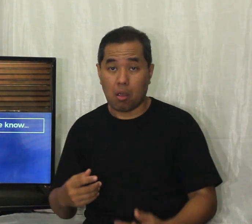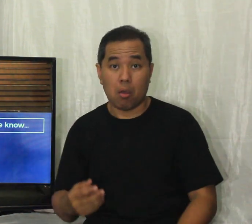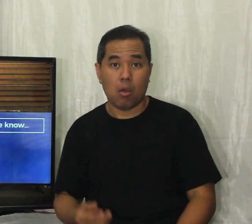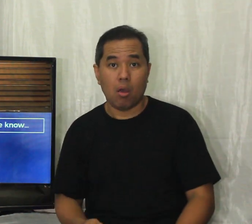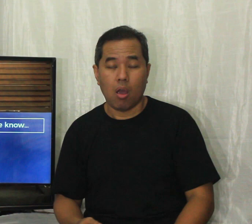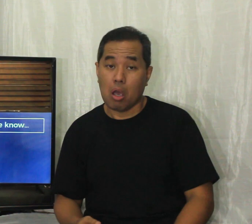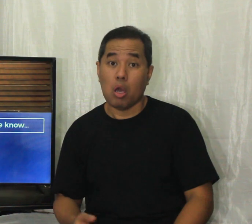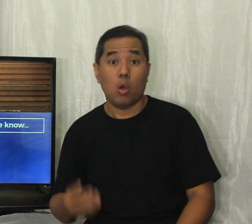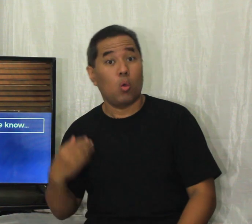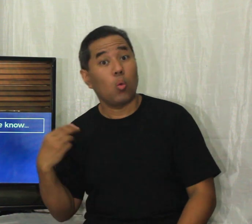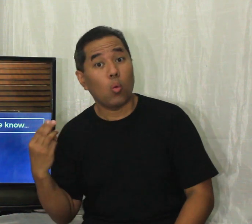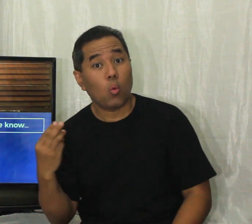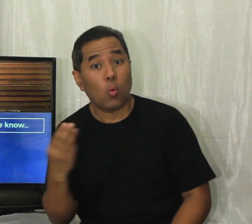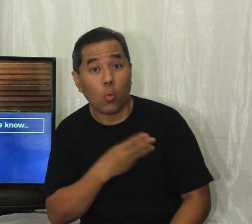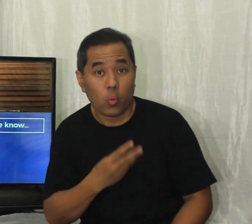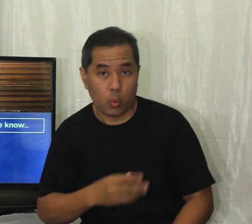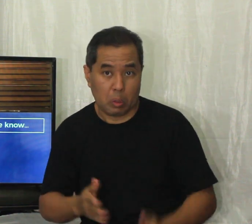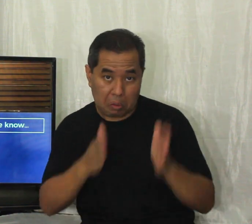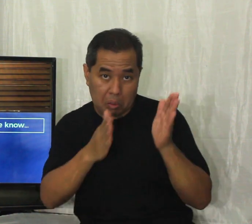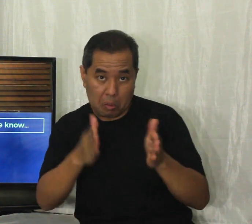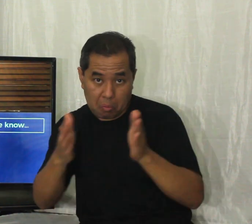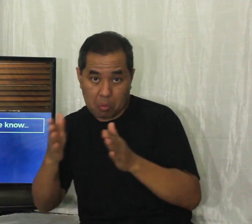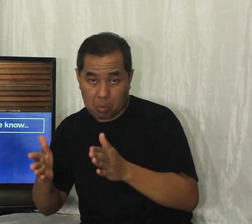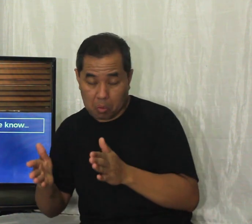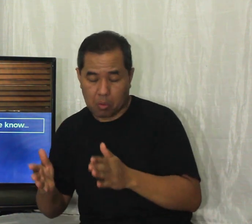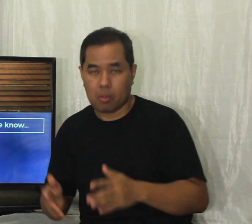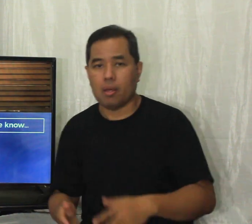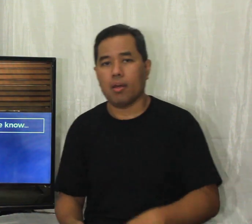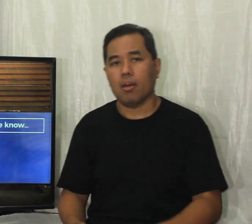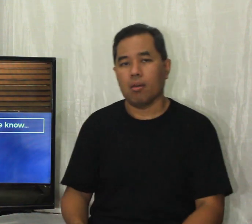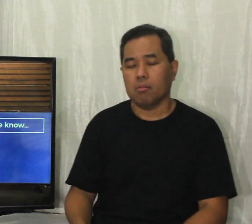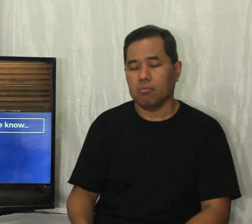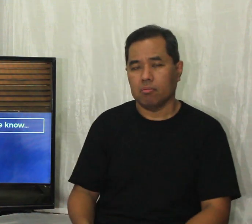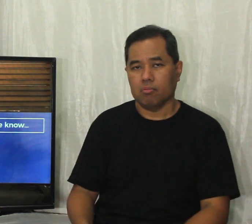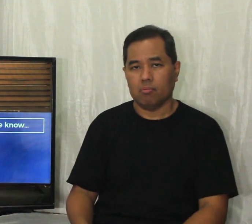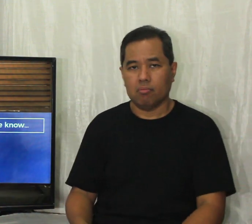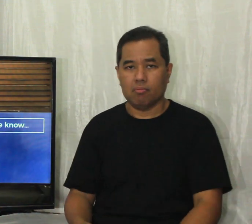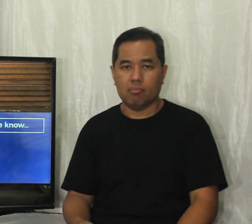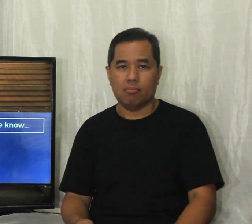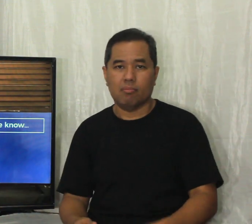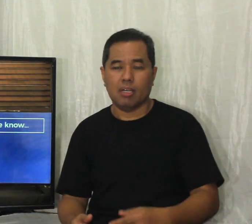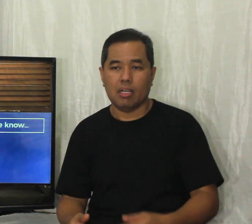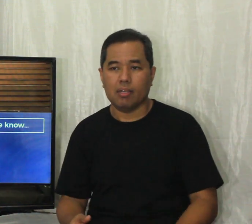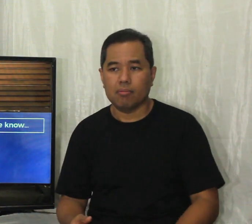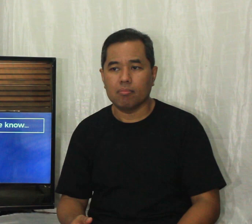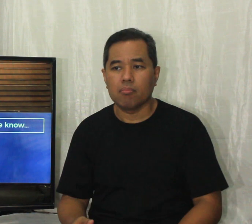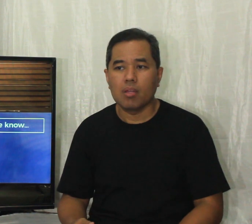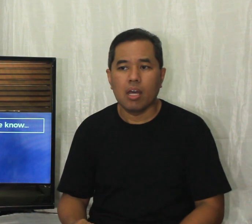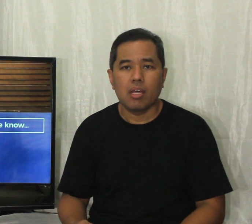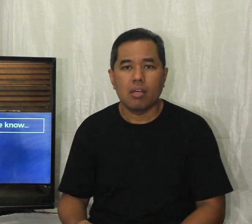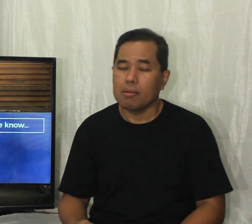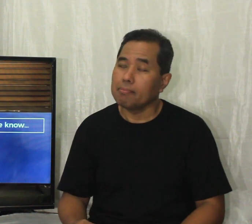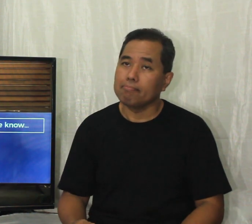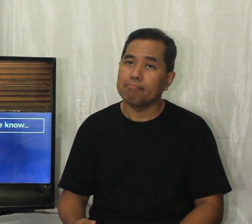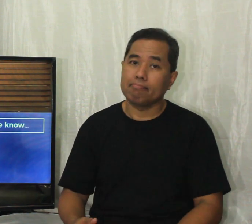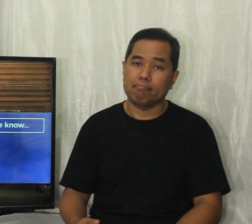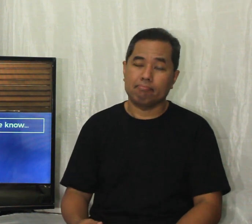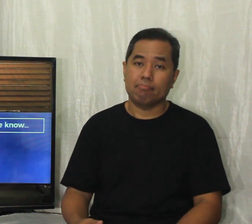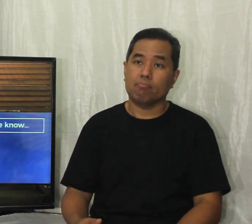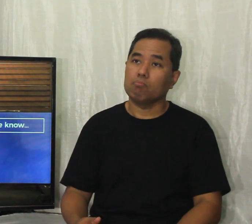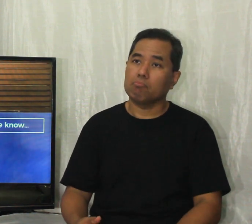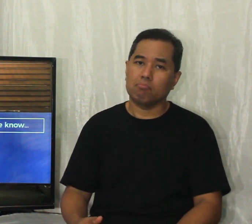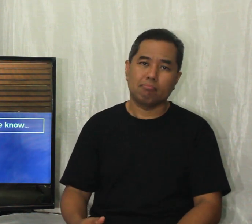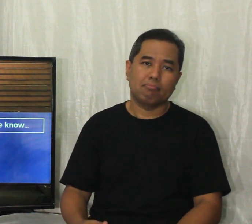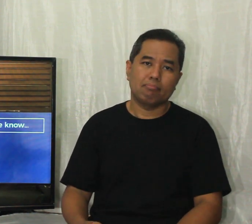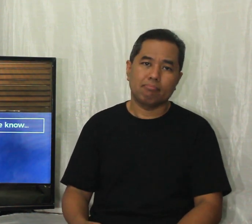case the electricity goes out. We got food ready, although we've been doing that for the past 2 months because of ECQ, right? We were prepared. We